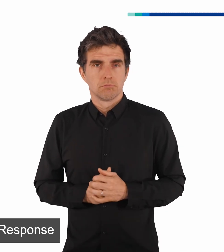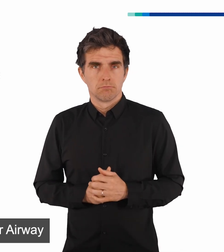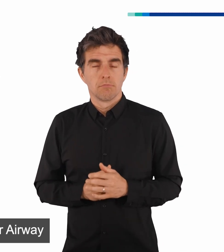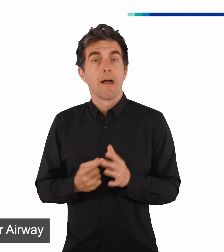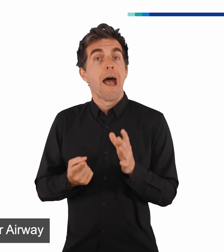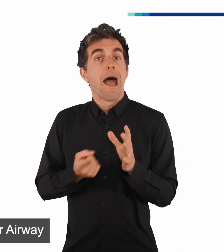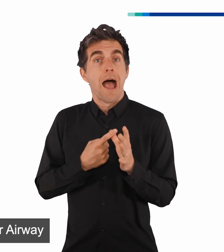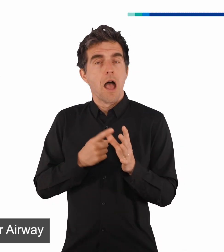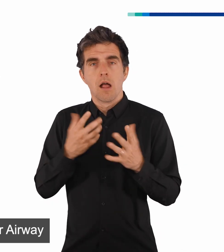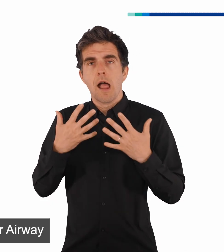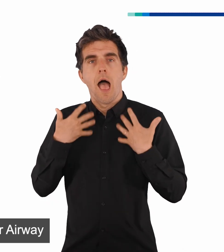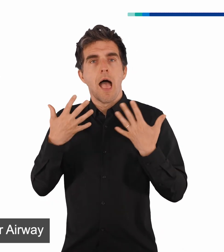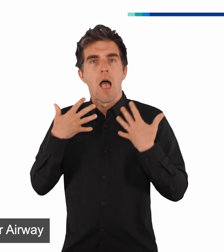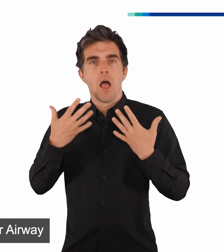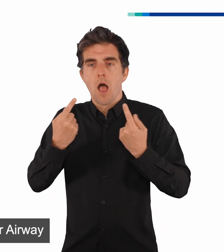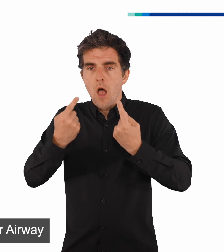A is for airway.